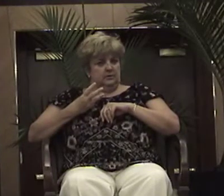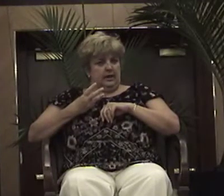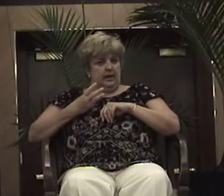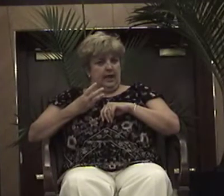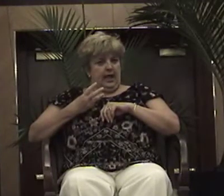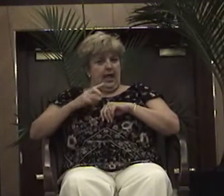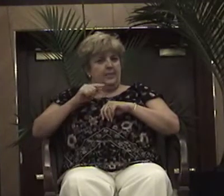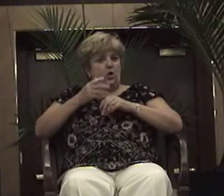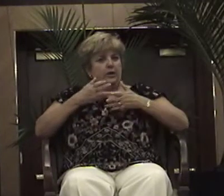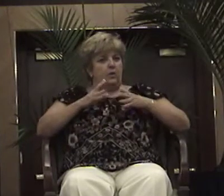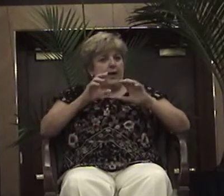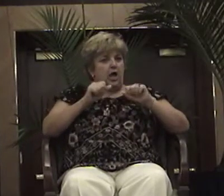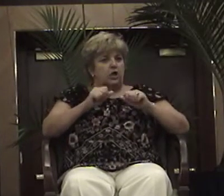bigger.